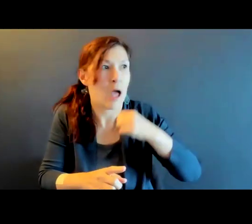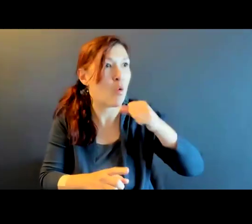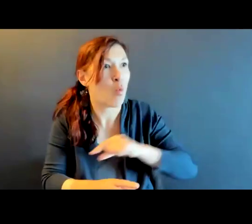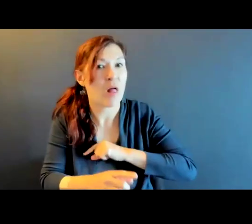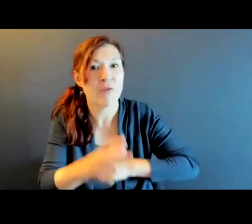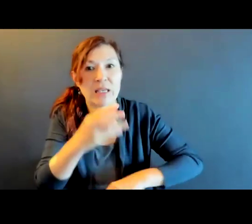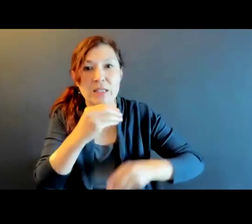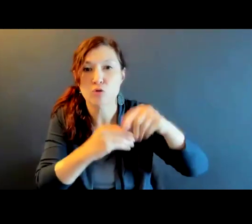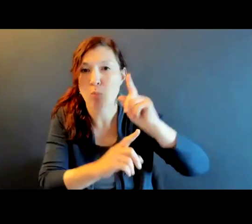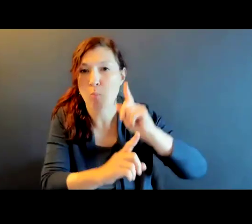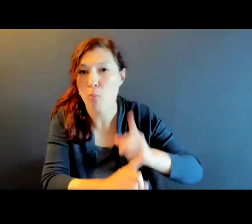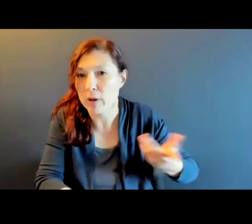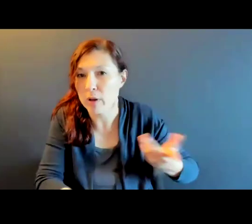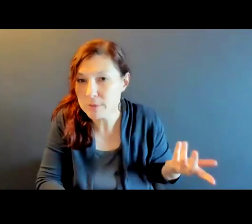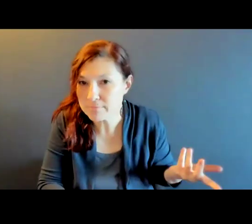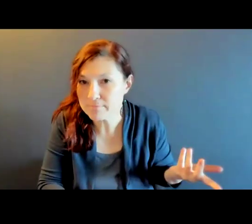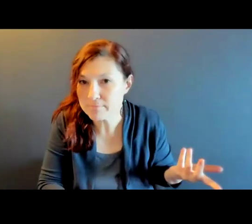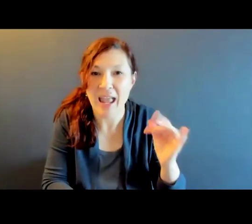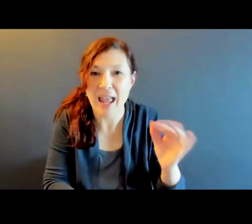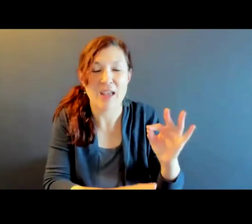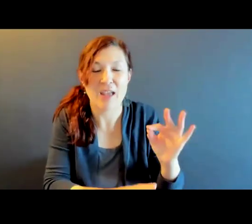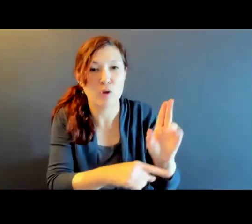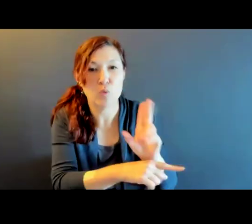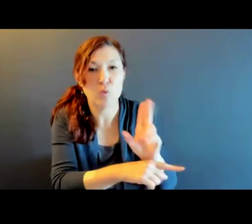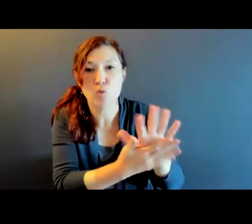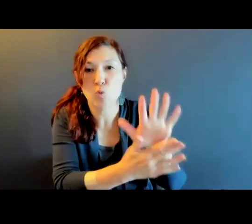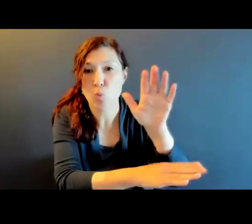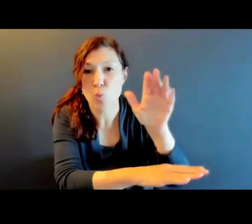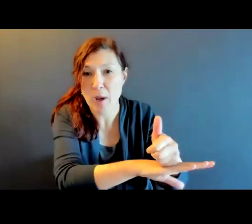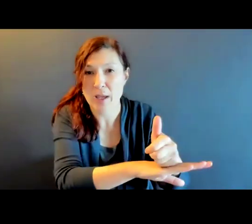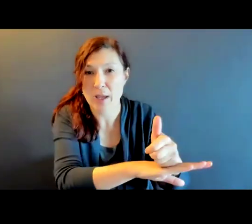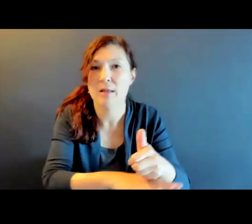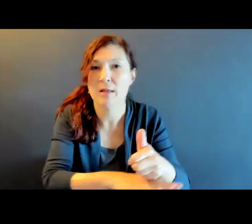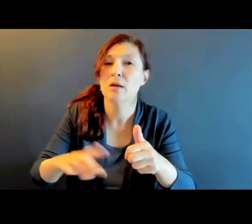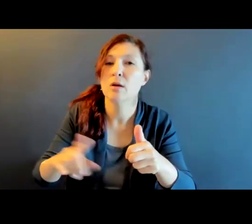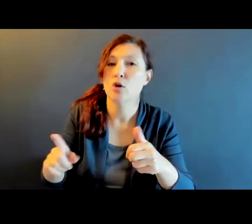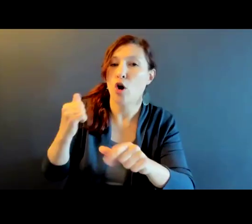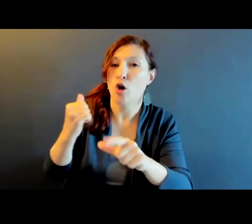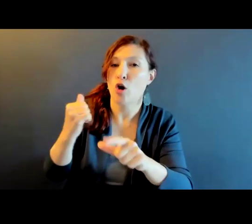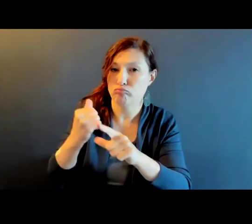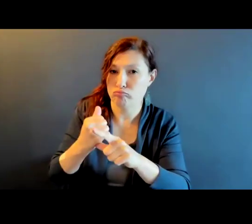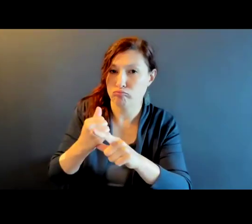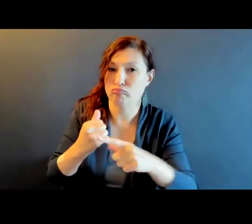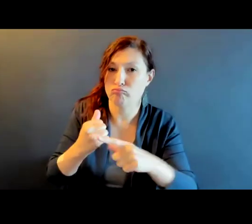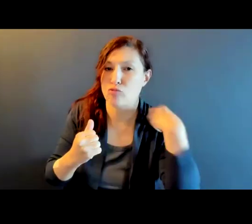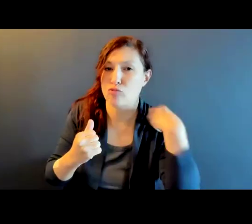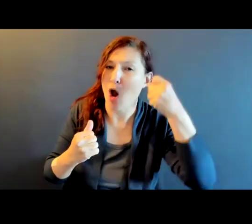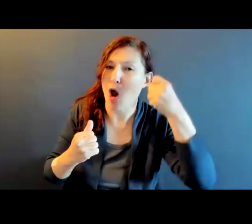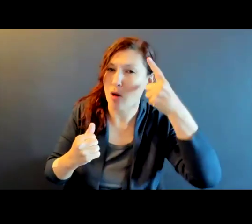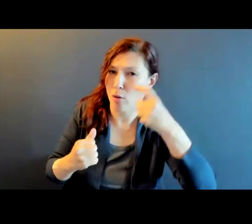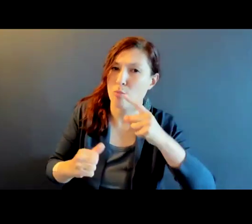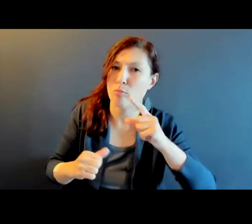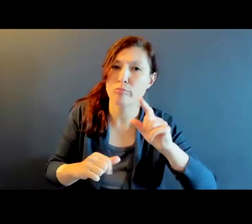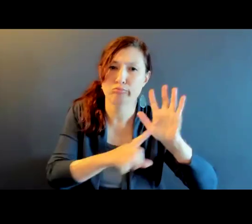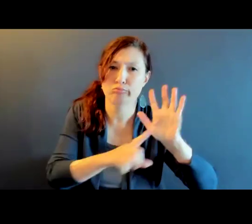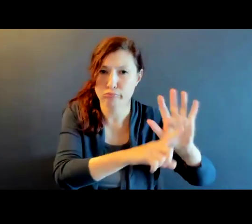But don't we also, so I want to say yes and to that, right? Because I hear what you're raising, Mr. Tron, and it has been brought